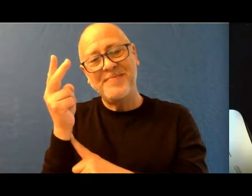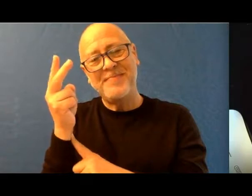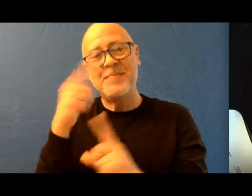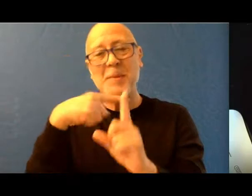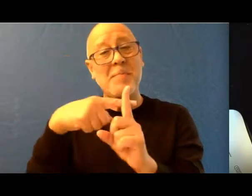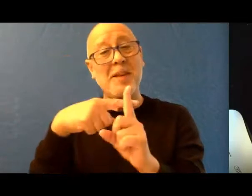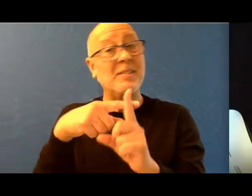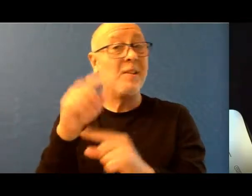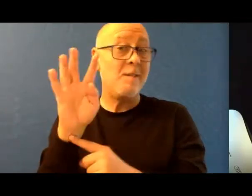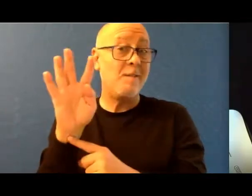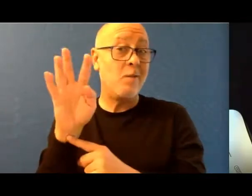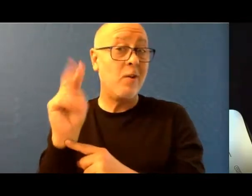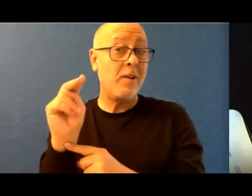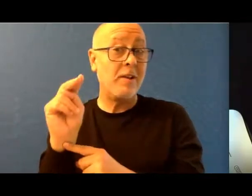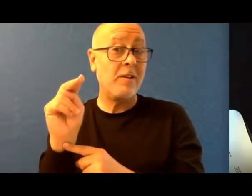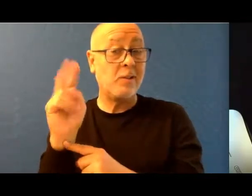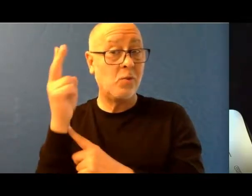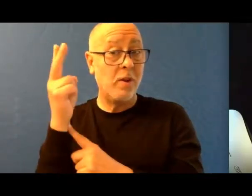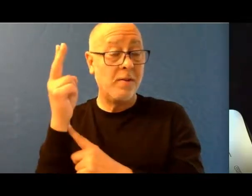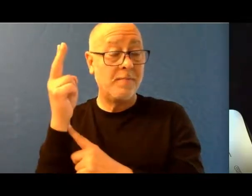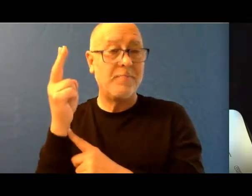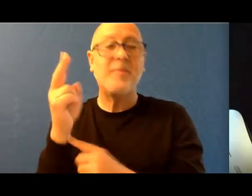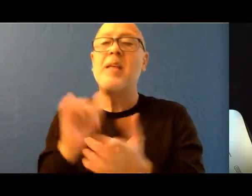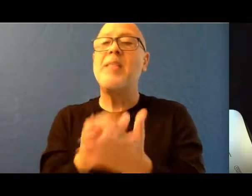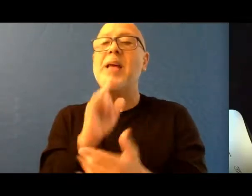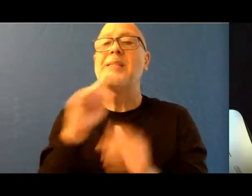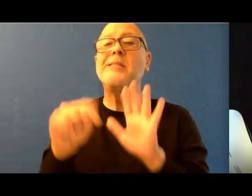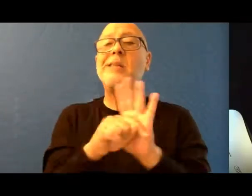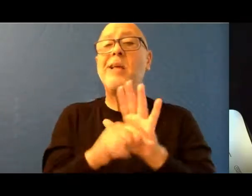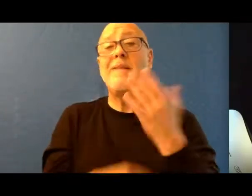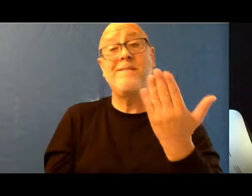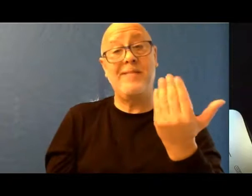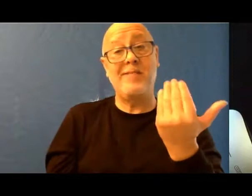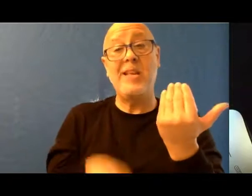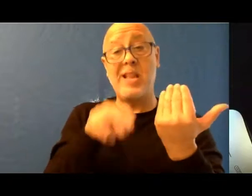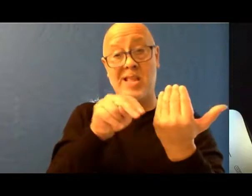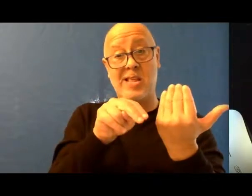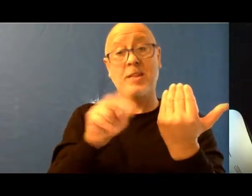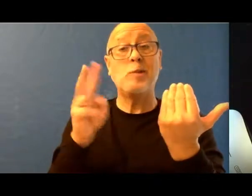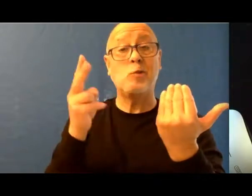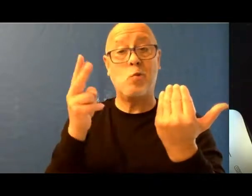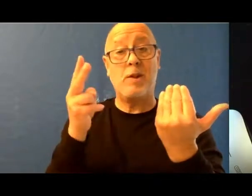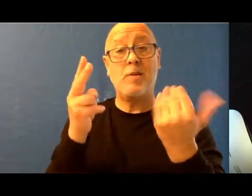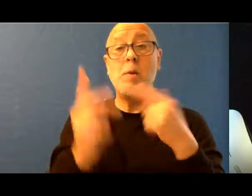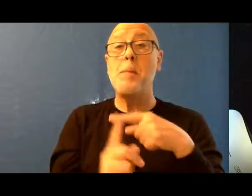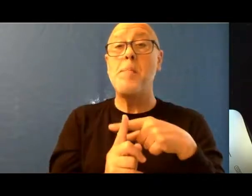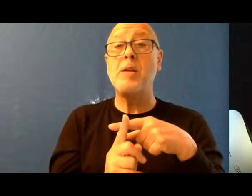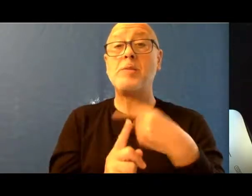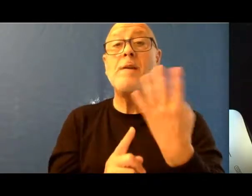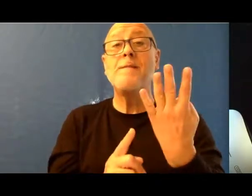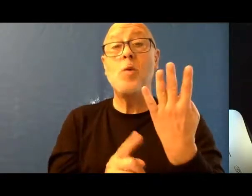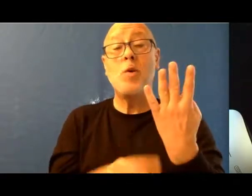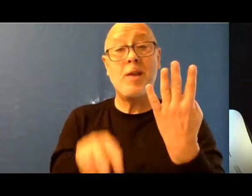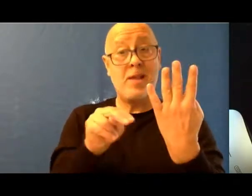plus 4n squared. So negative 15n squared plus